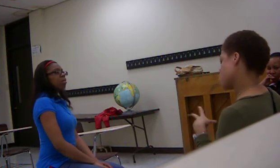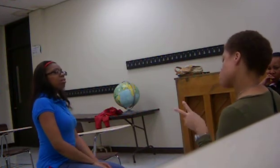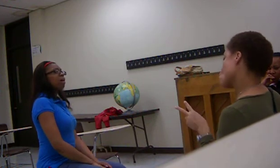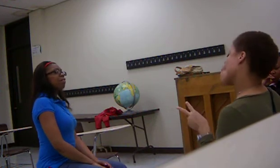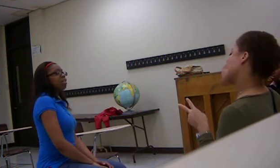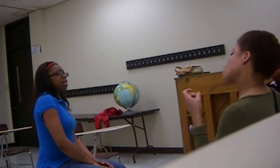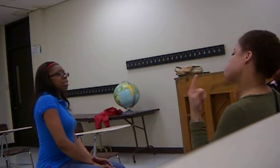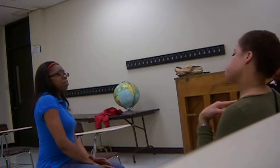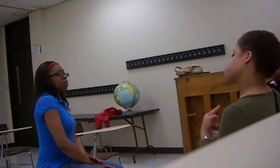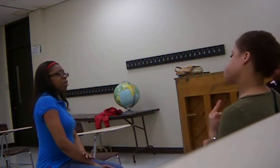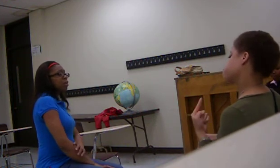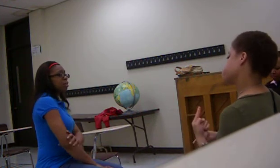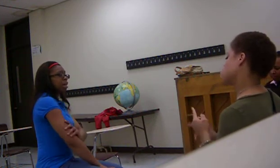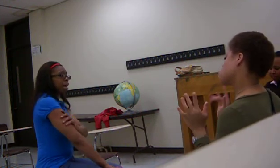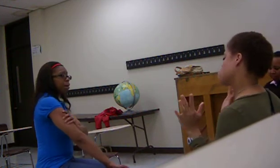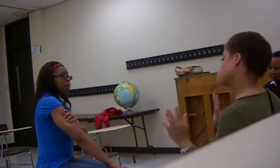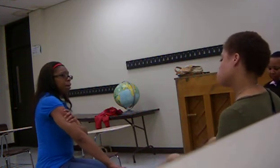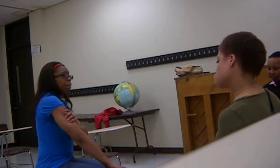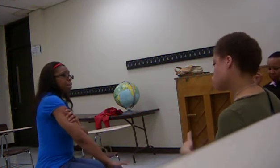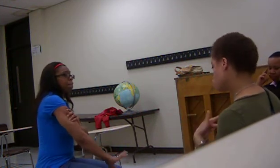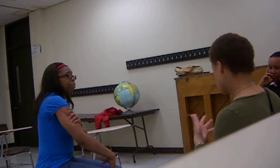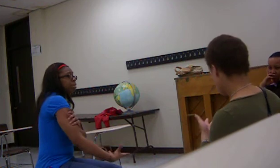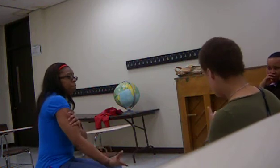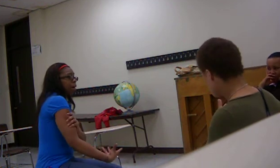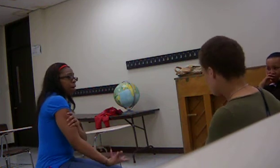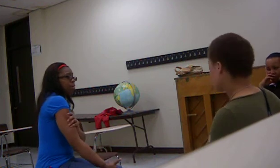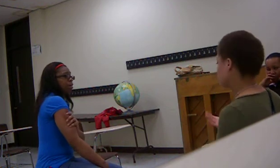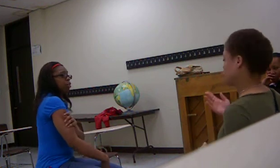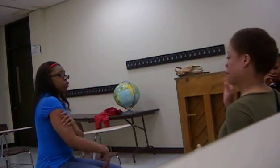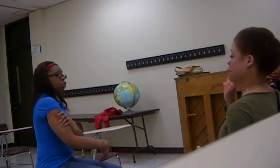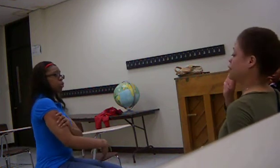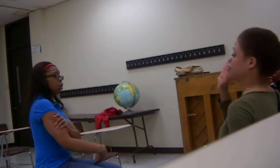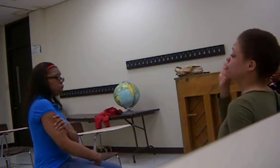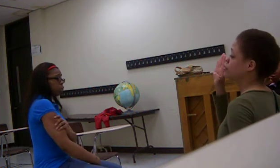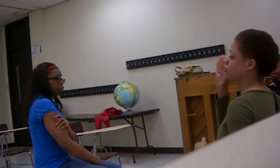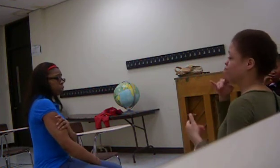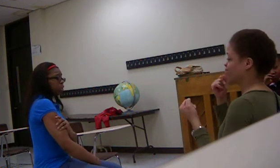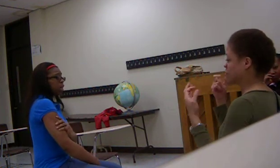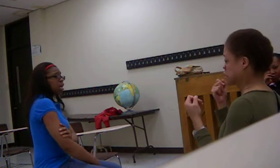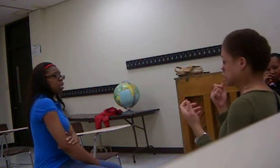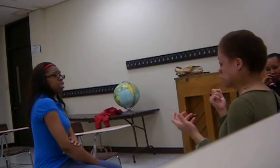So I feel like that my grandmother can't babysit my baby because she's too old.